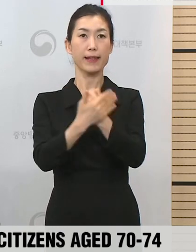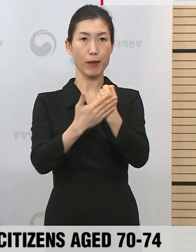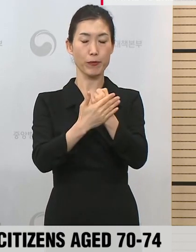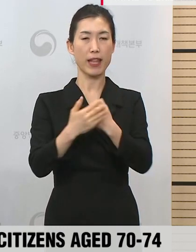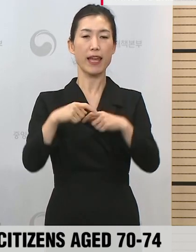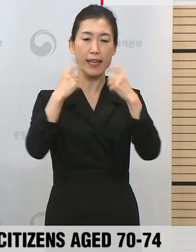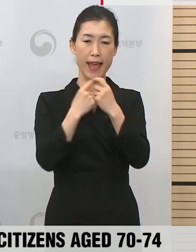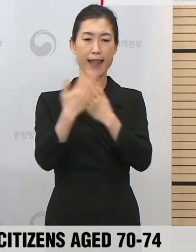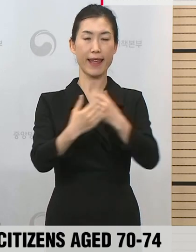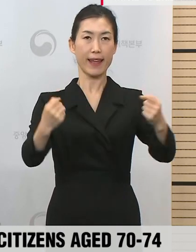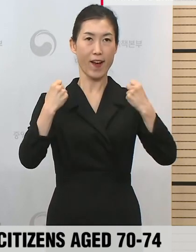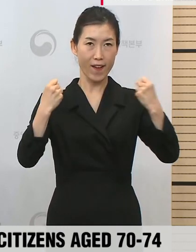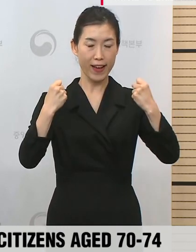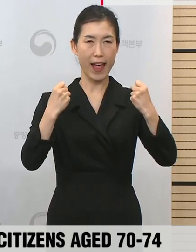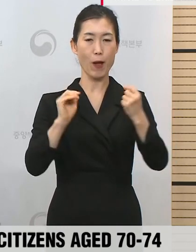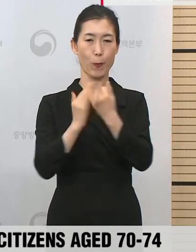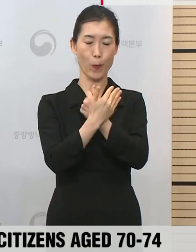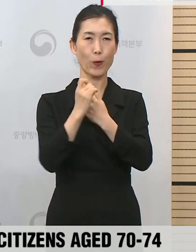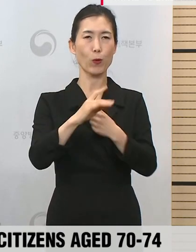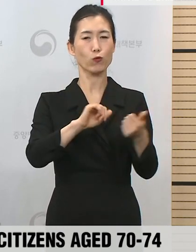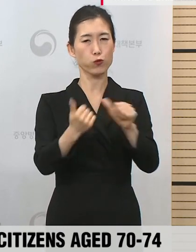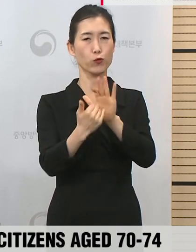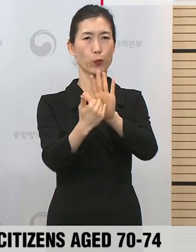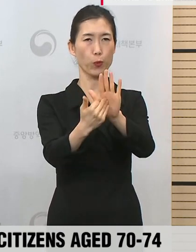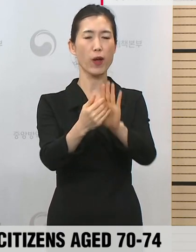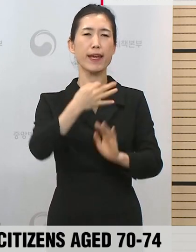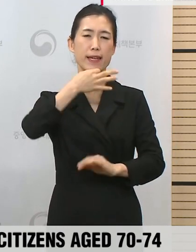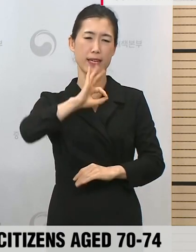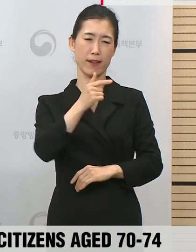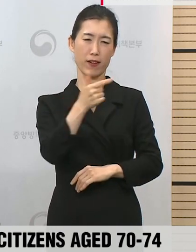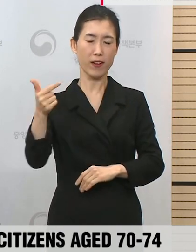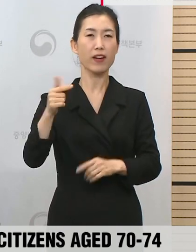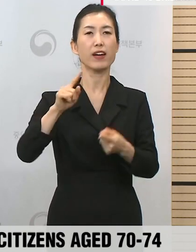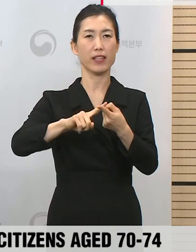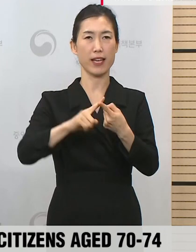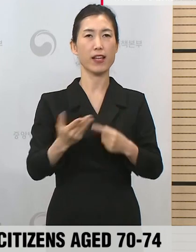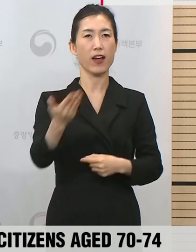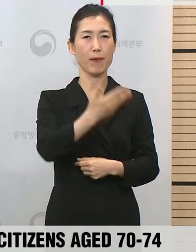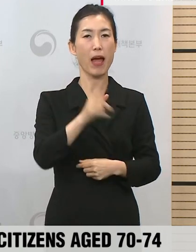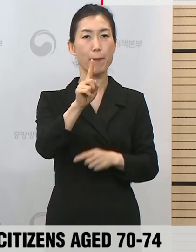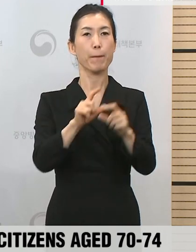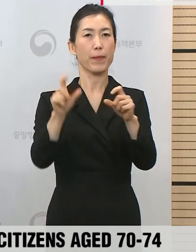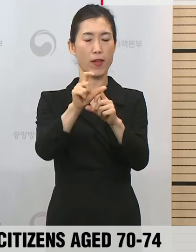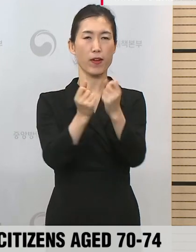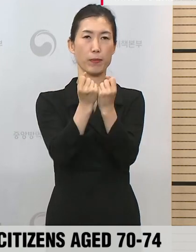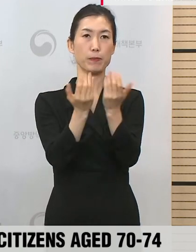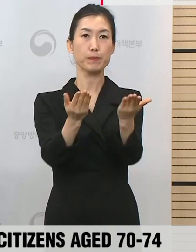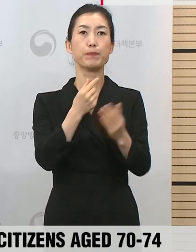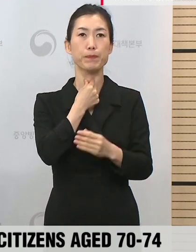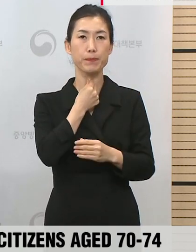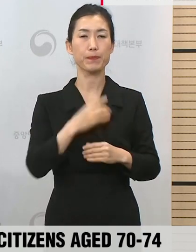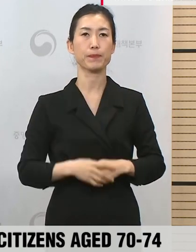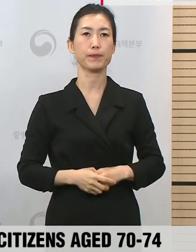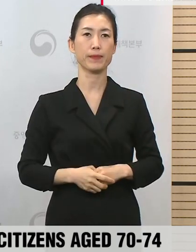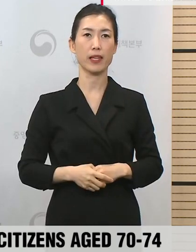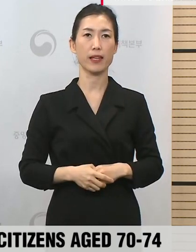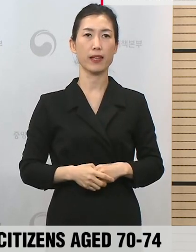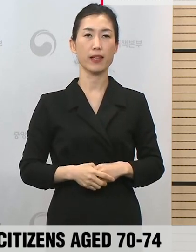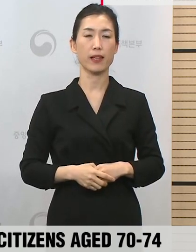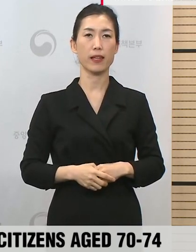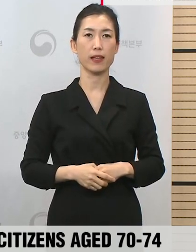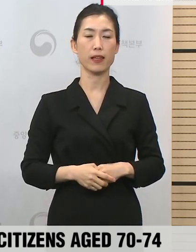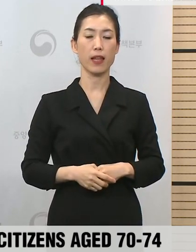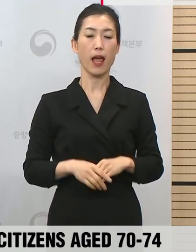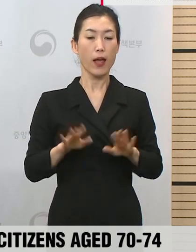yourself after even getting infected and protecting yourself from having a severe symptoms. So we believe